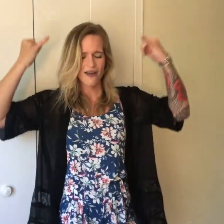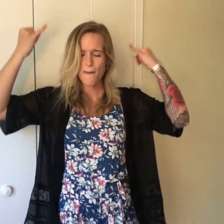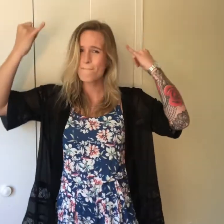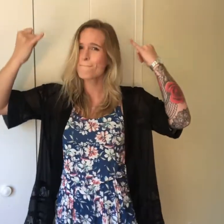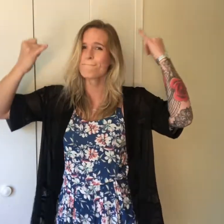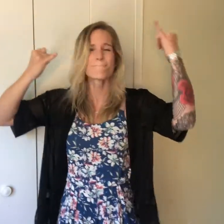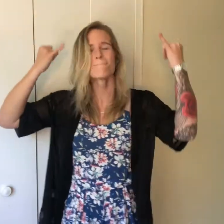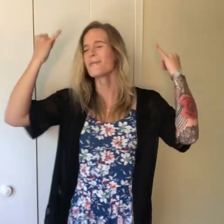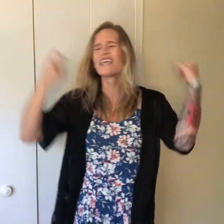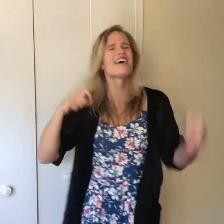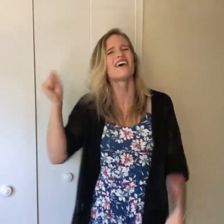imagine.